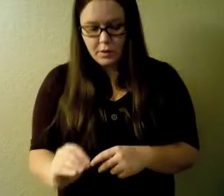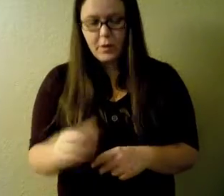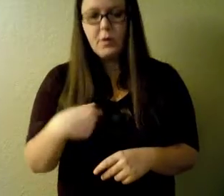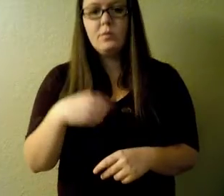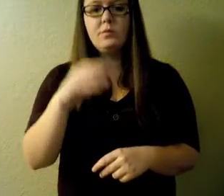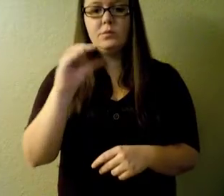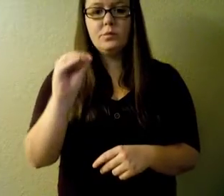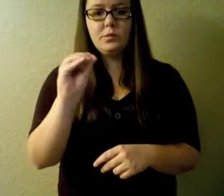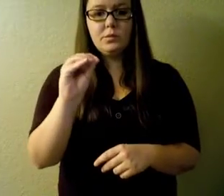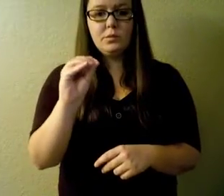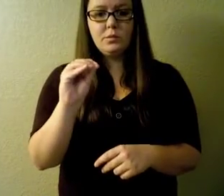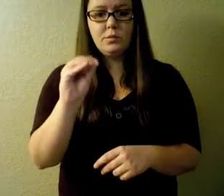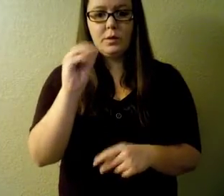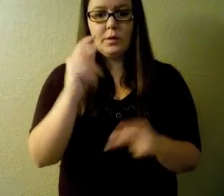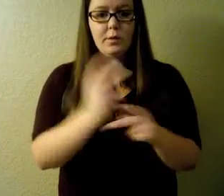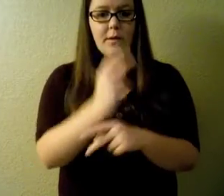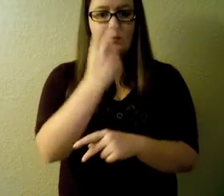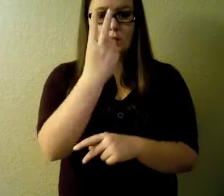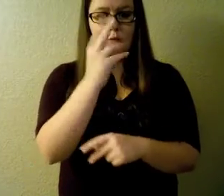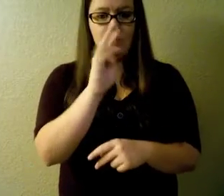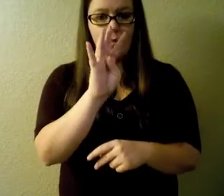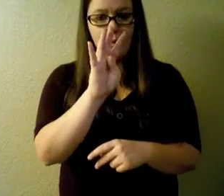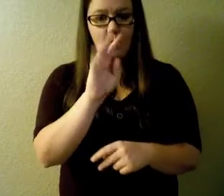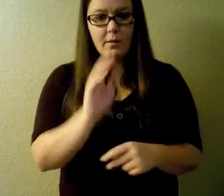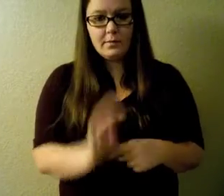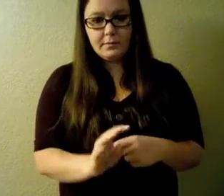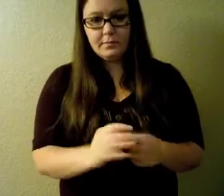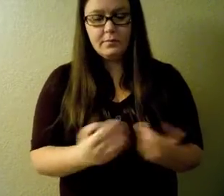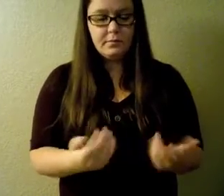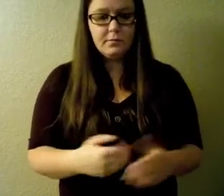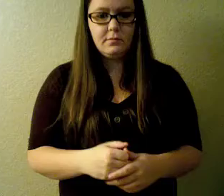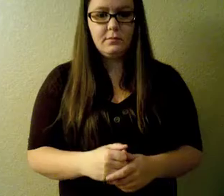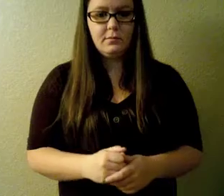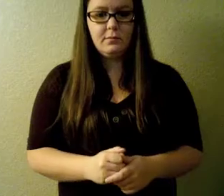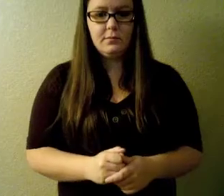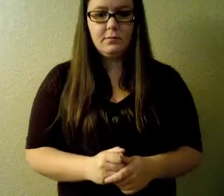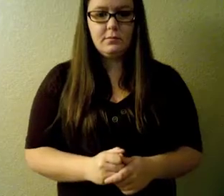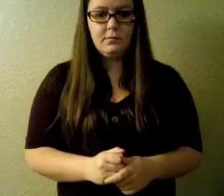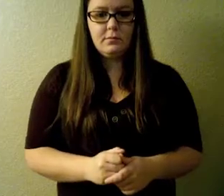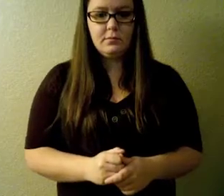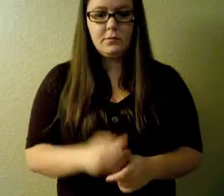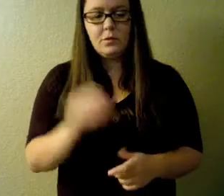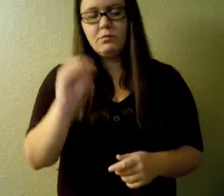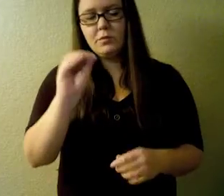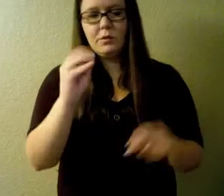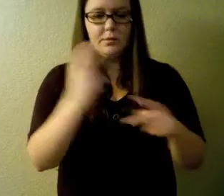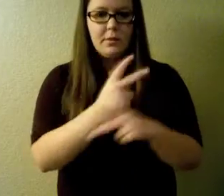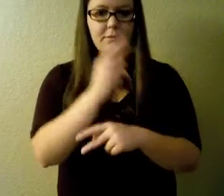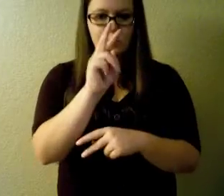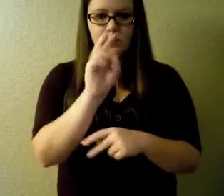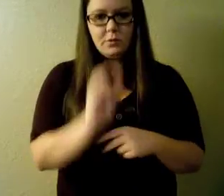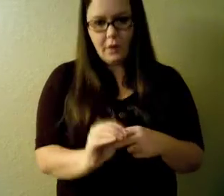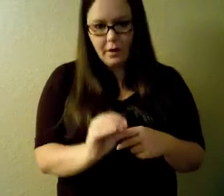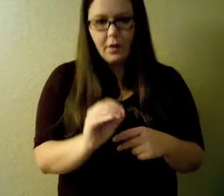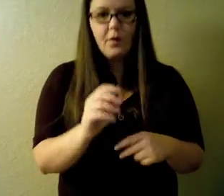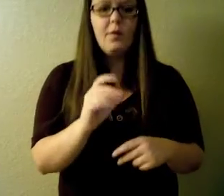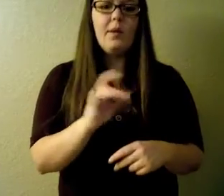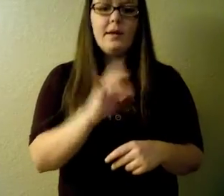4 is 20. Much quicker process. There's two numbers past the decimal point in the problem, two numbers past the